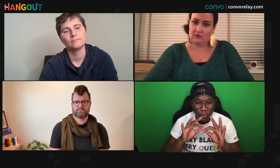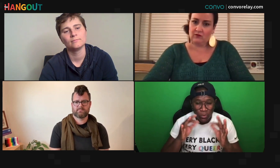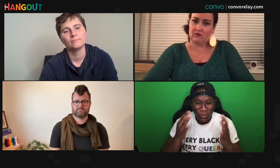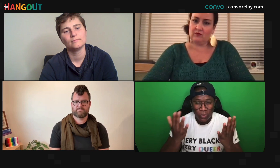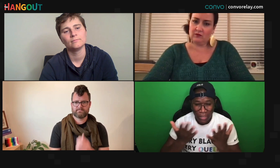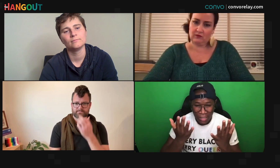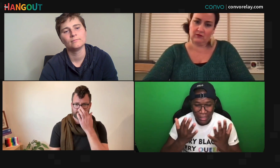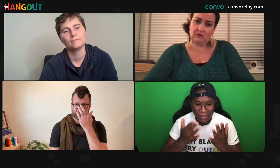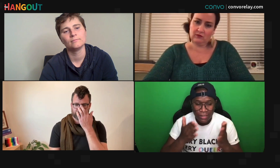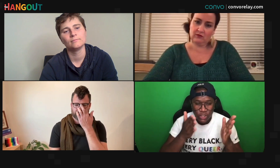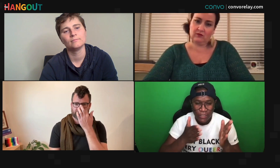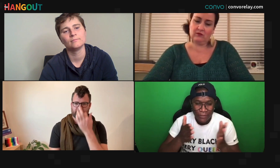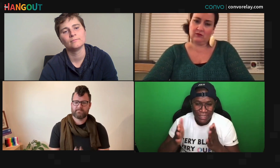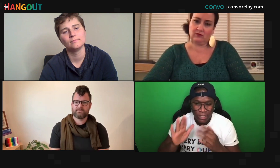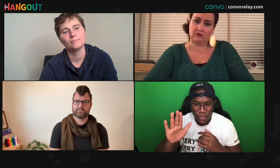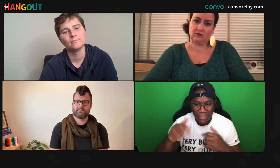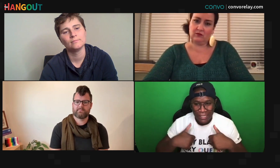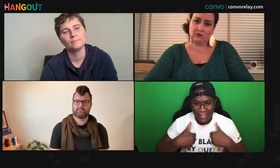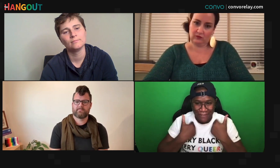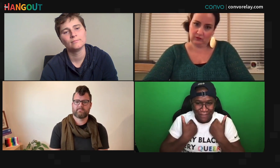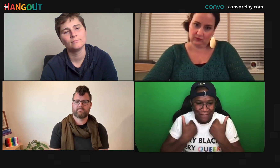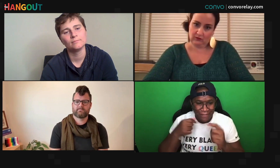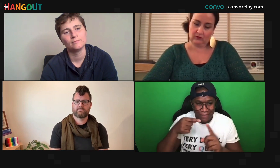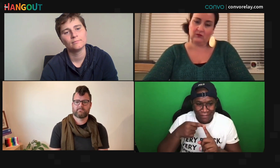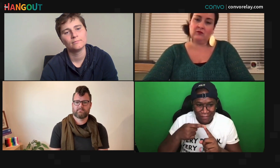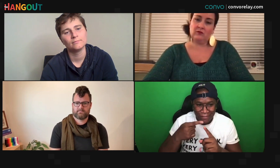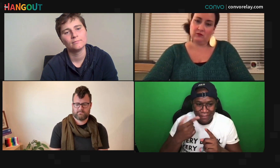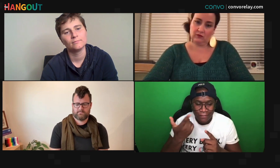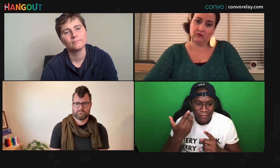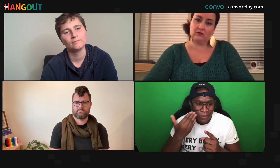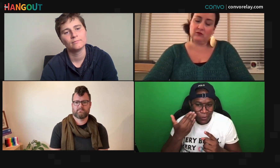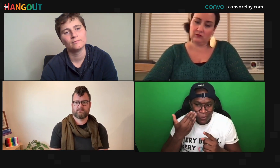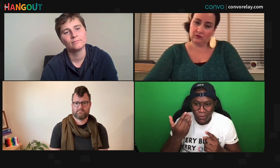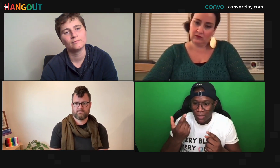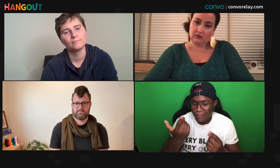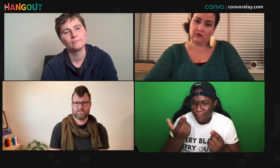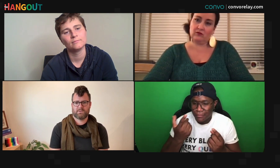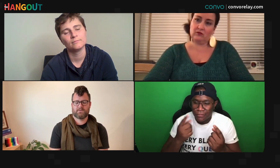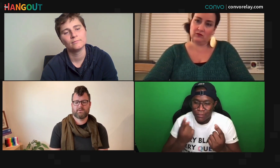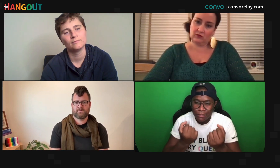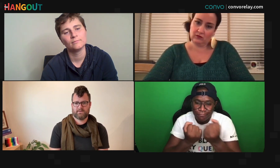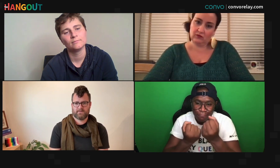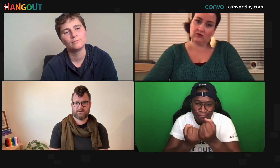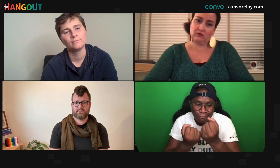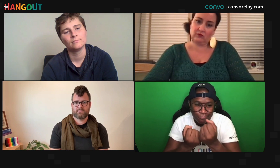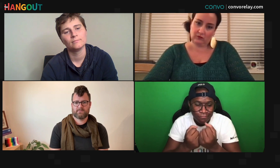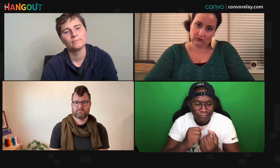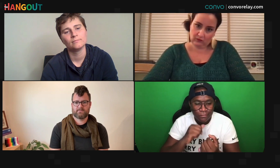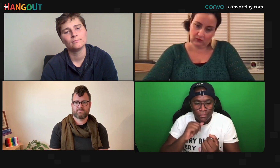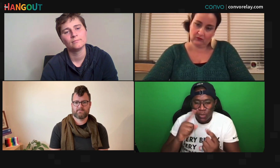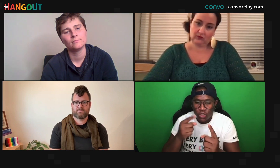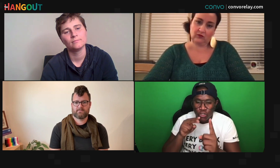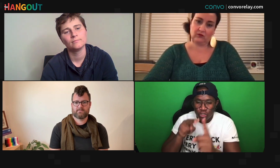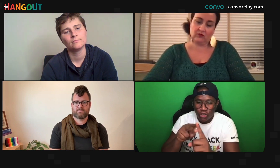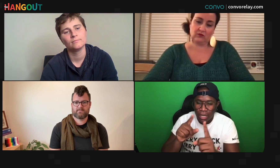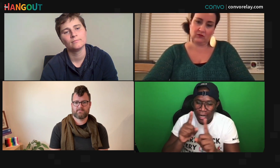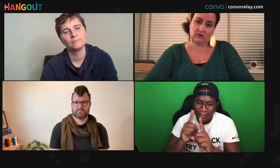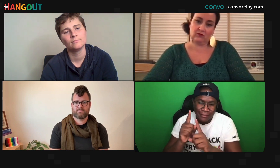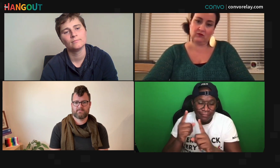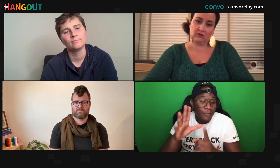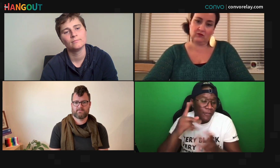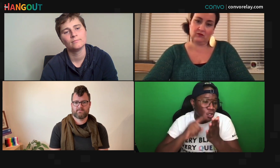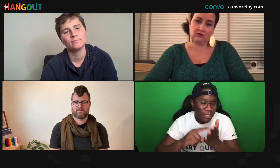Victorica here. What was really important for me is looking at the individual's lives